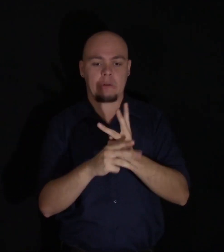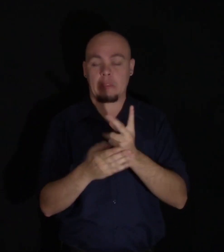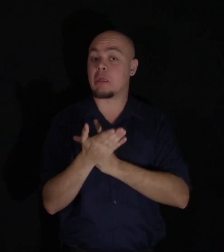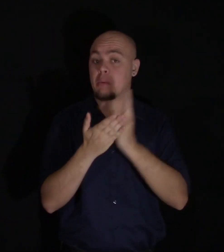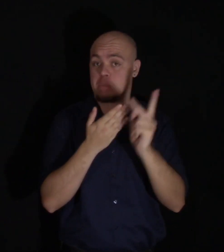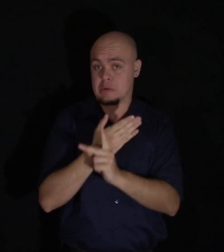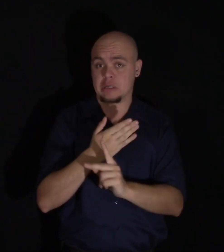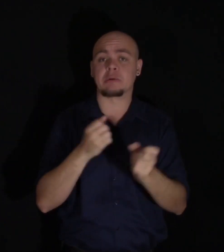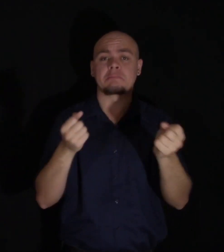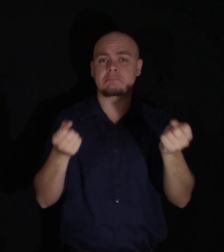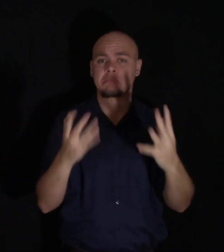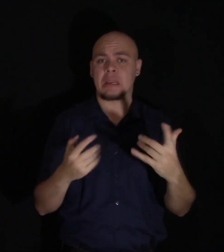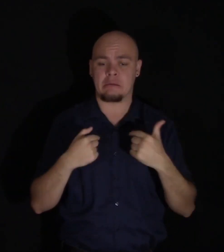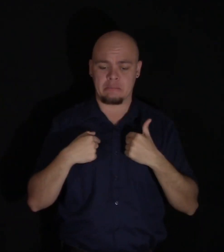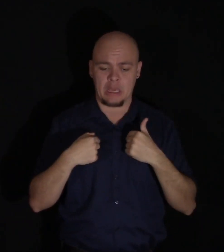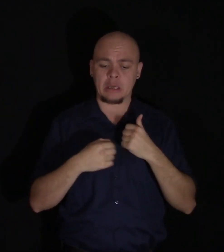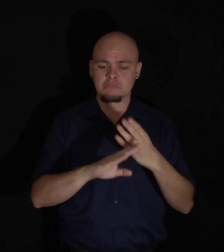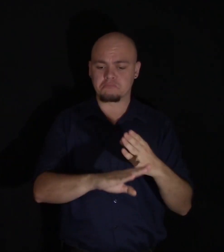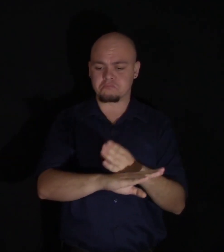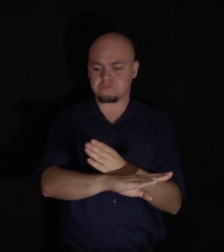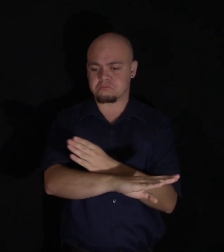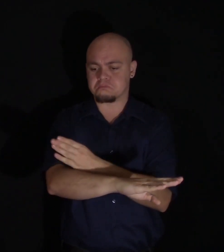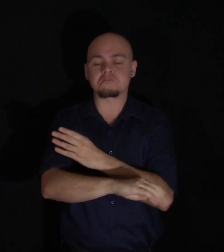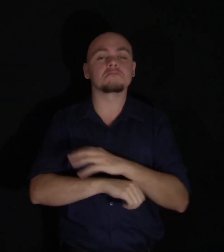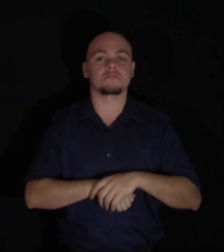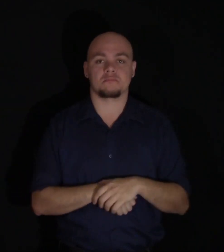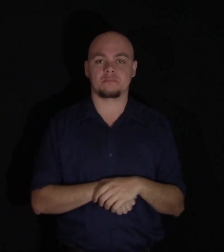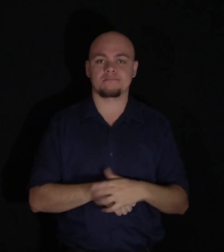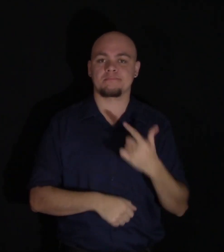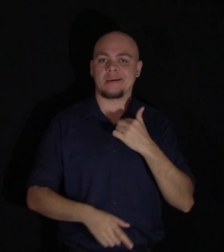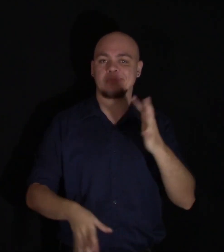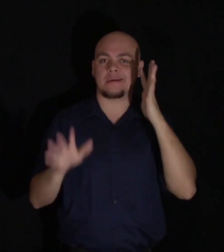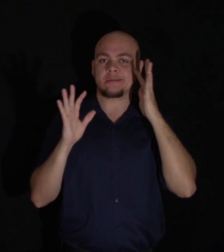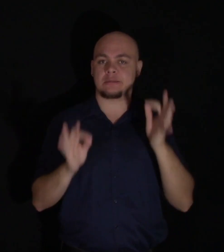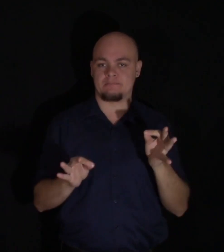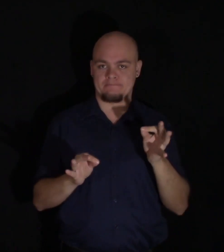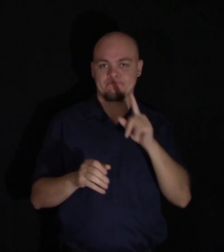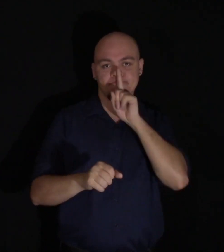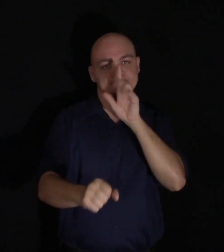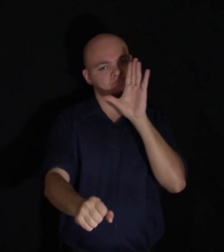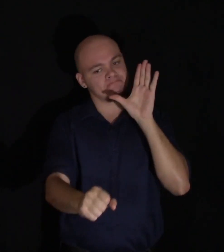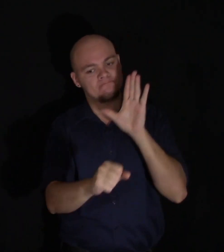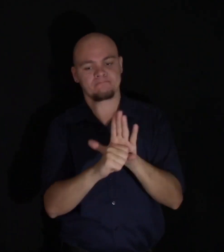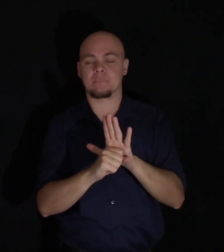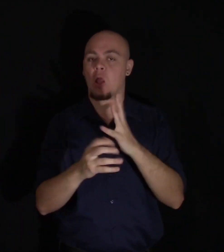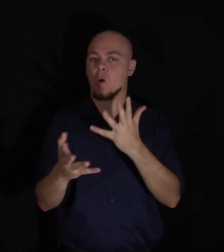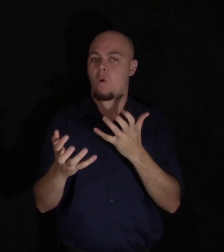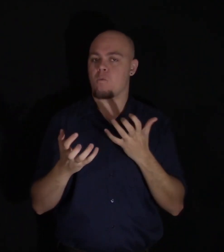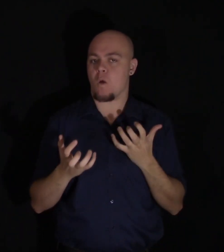that I could work on. But I decided, and I committed to at this point, that the thing I most wanted to do